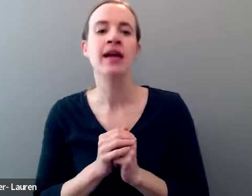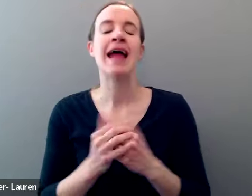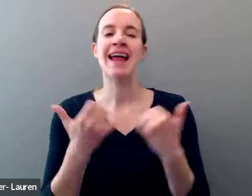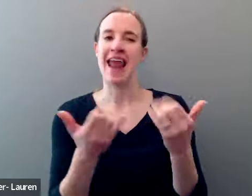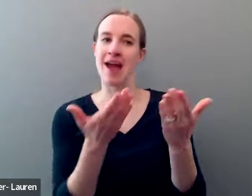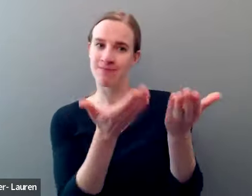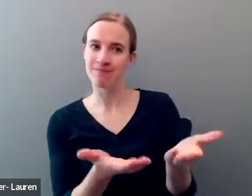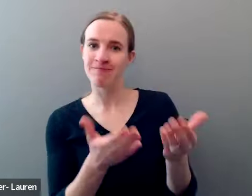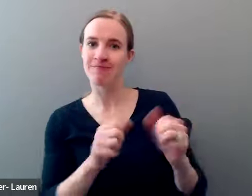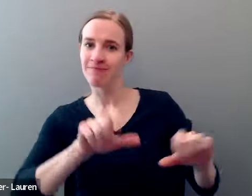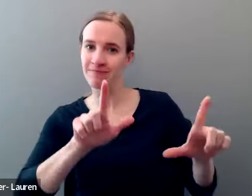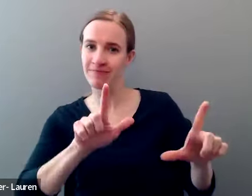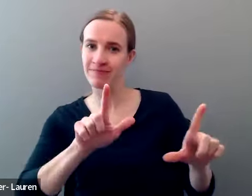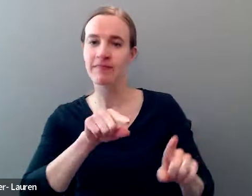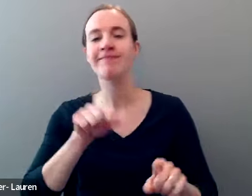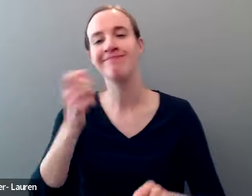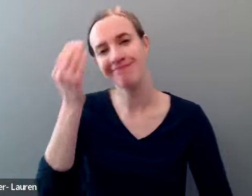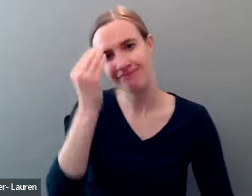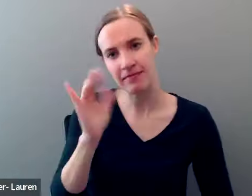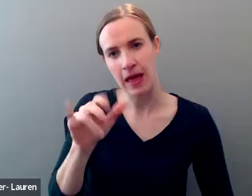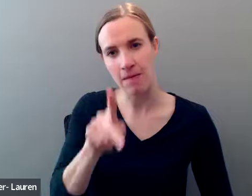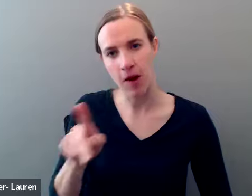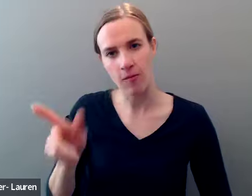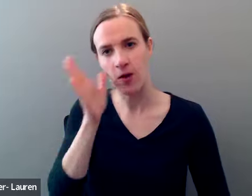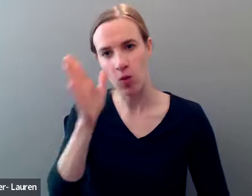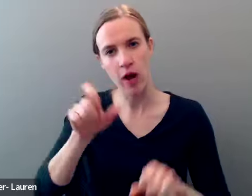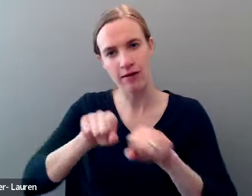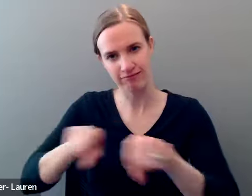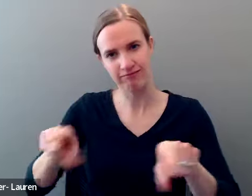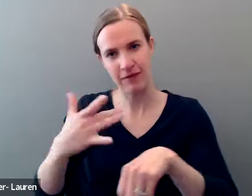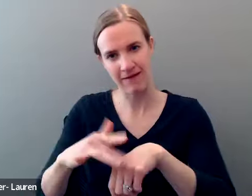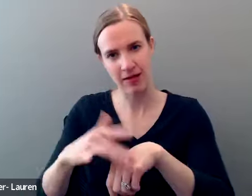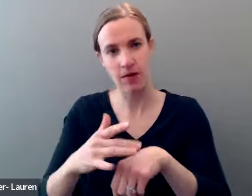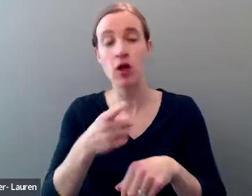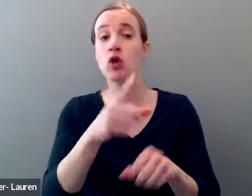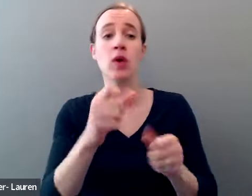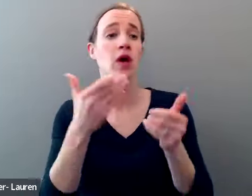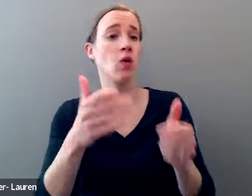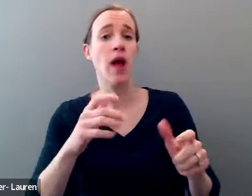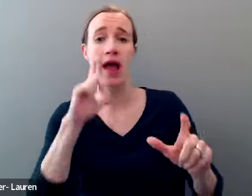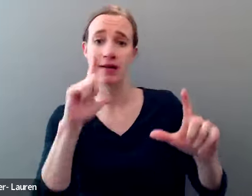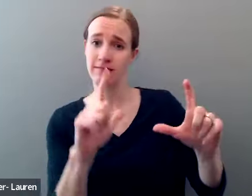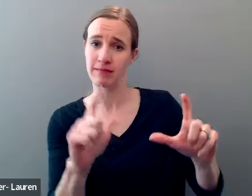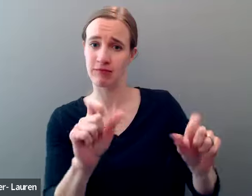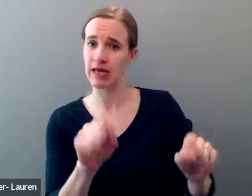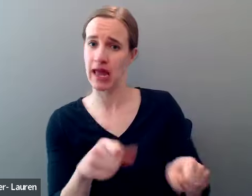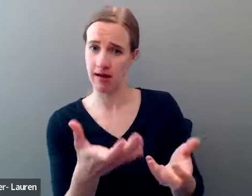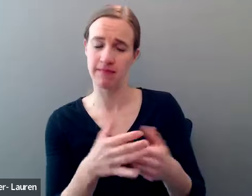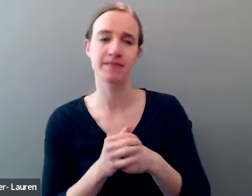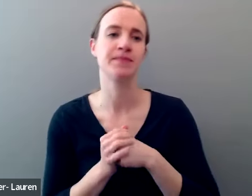here, and again, this PowerPoint will be available. Feel free to take a screenshot. It truly was just,